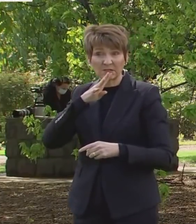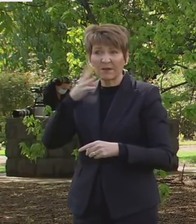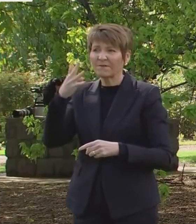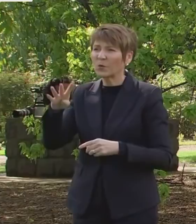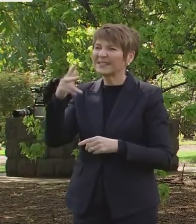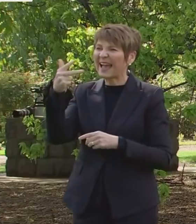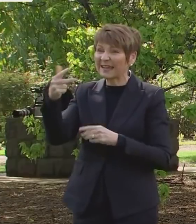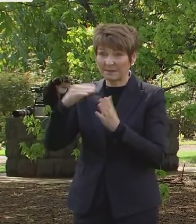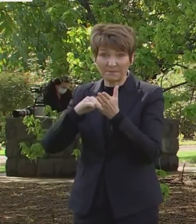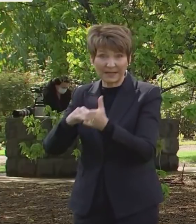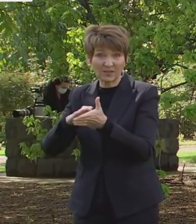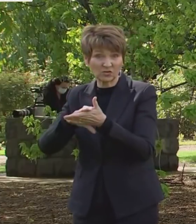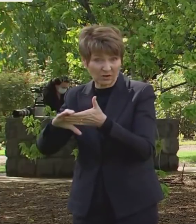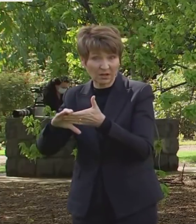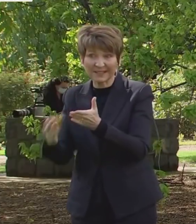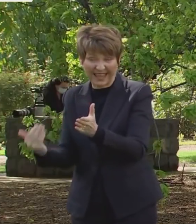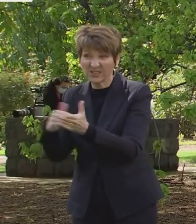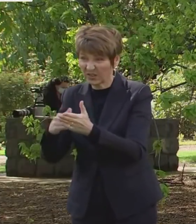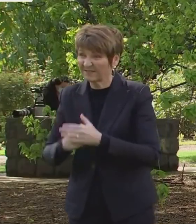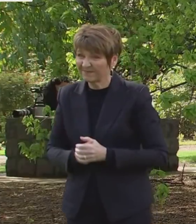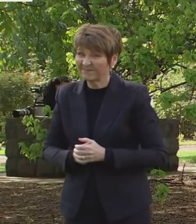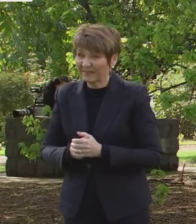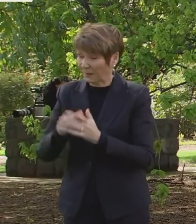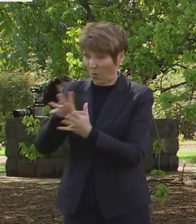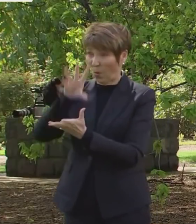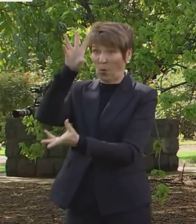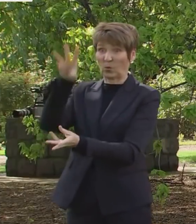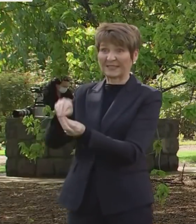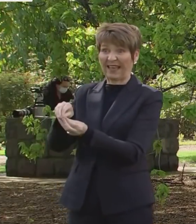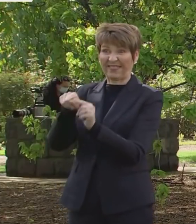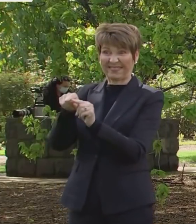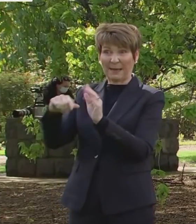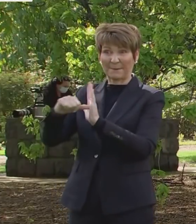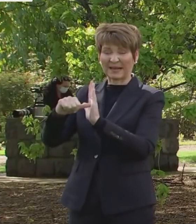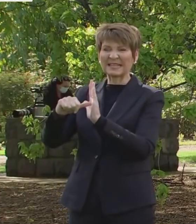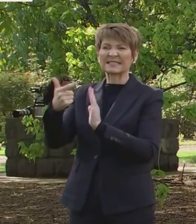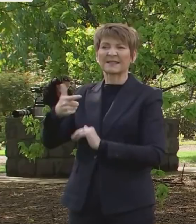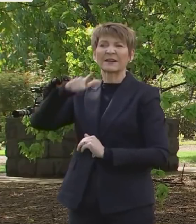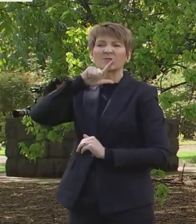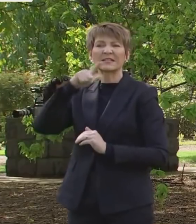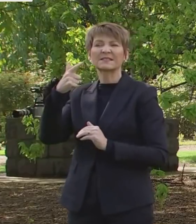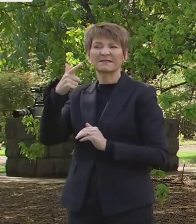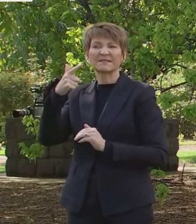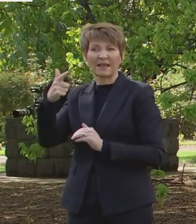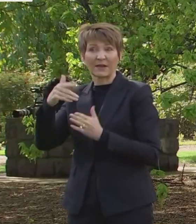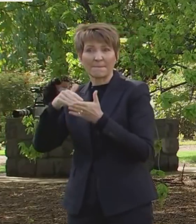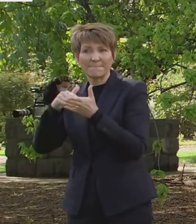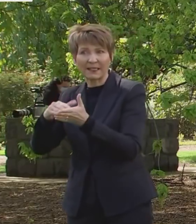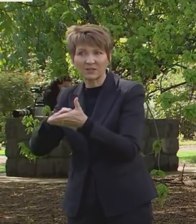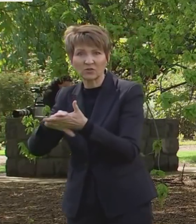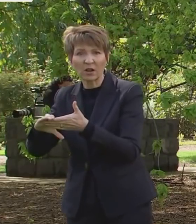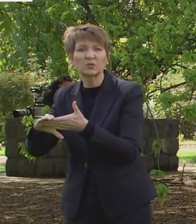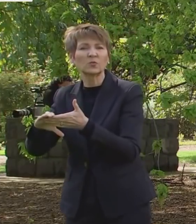$448 million added to it to take the total of that fund to $700 million.